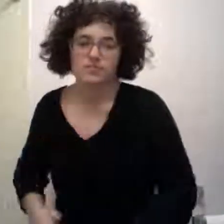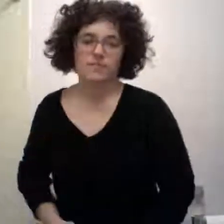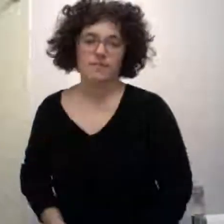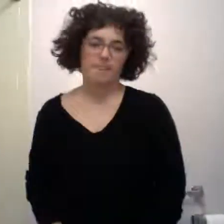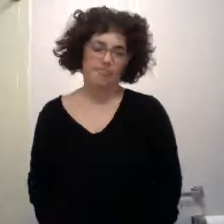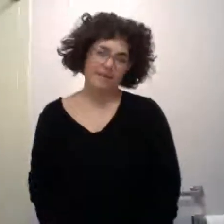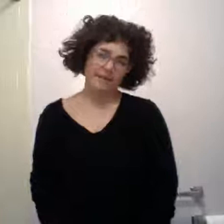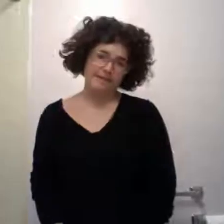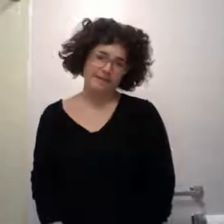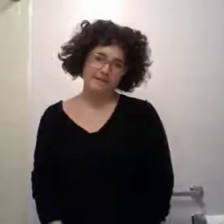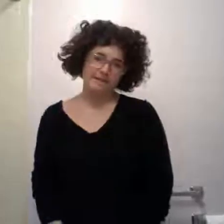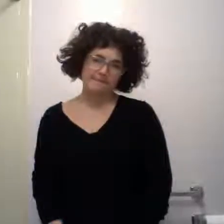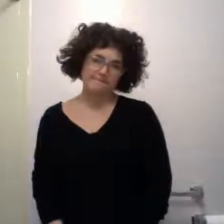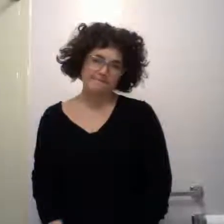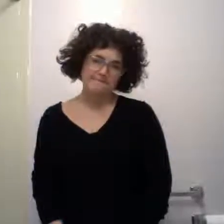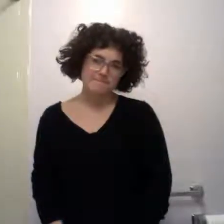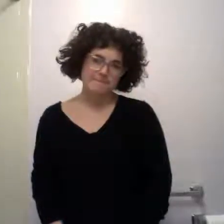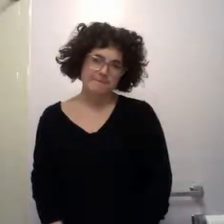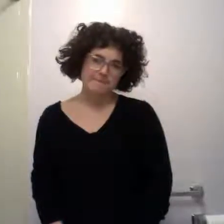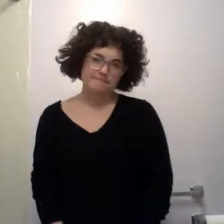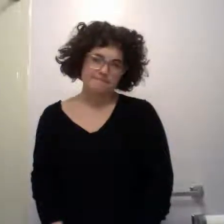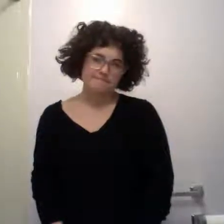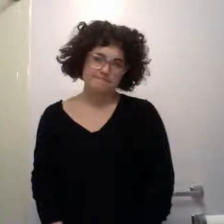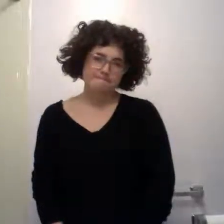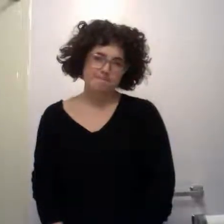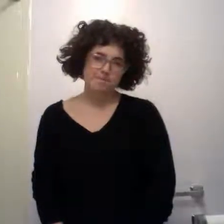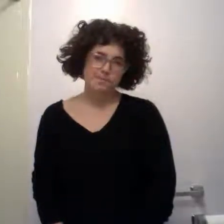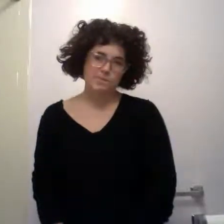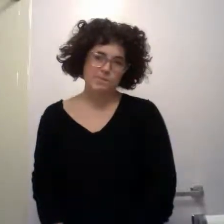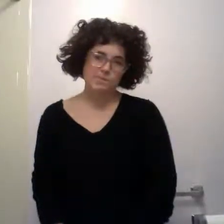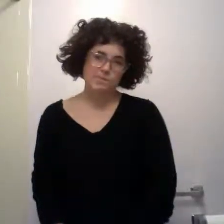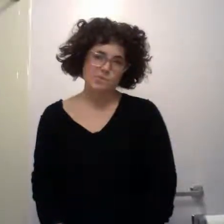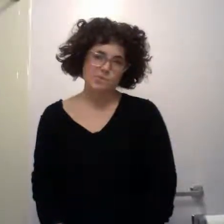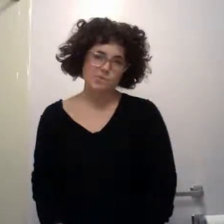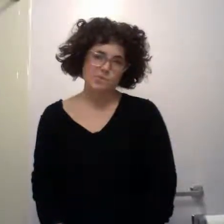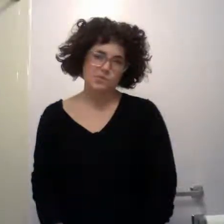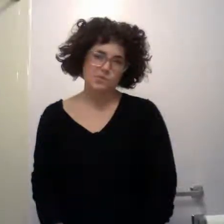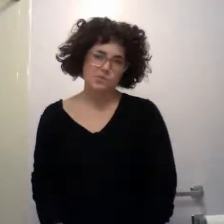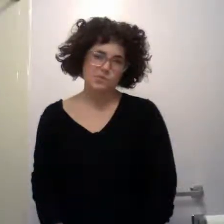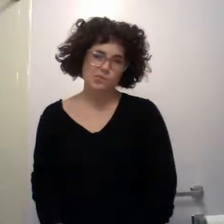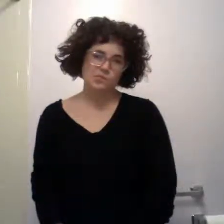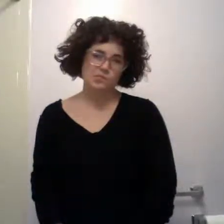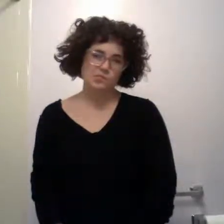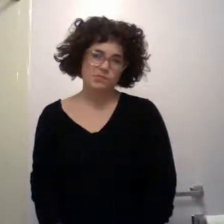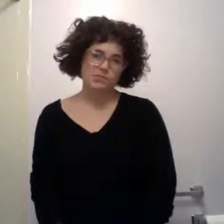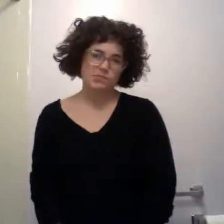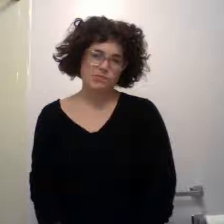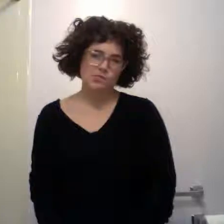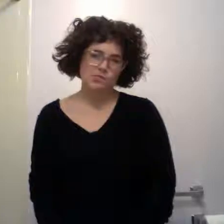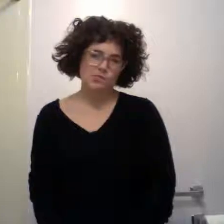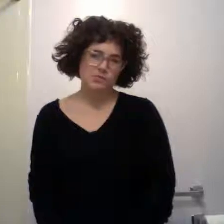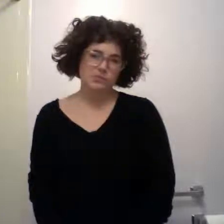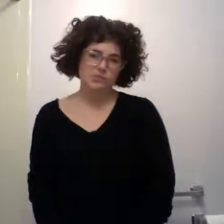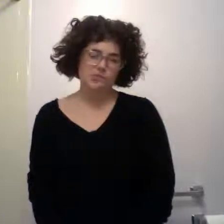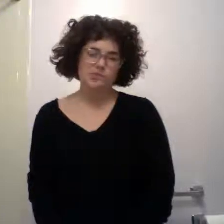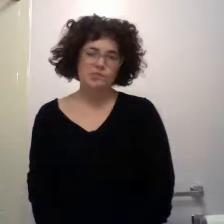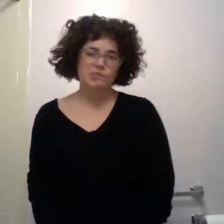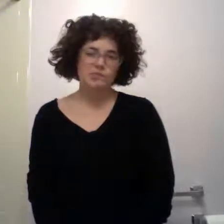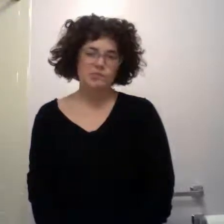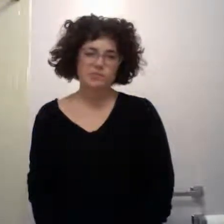on the foot as you're guiding the fabric through. Okay, so that's pretty much how the machine works. Now there are two ways that you can